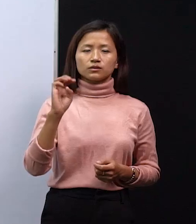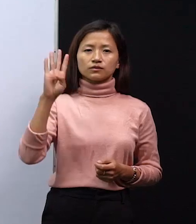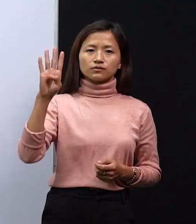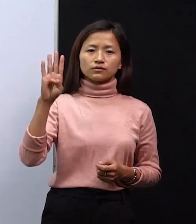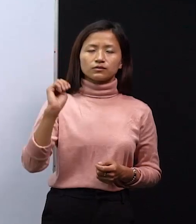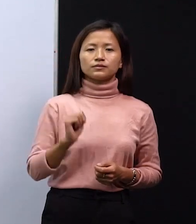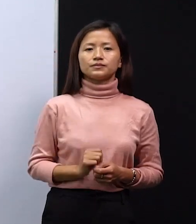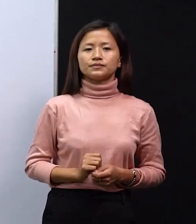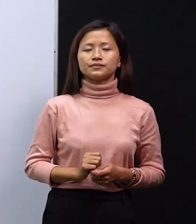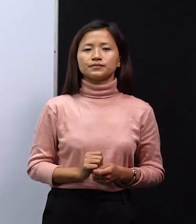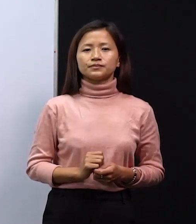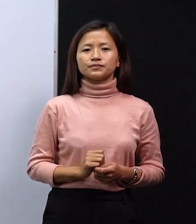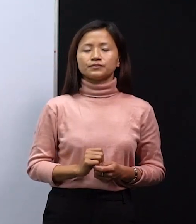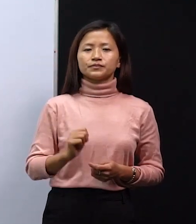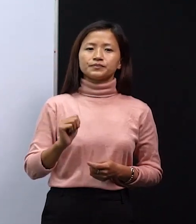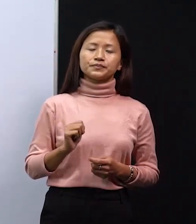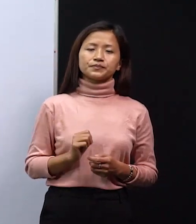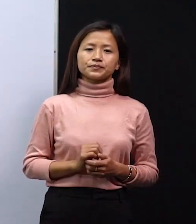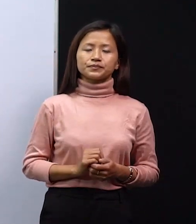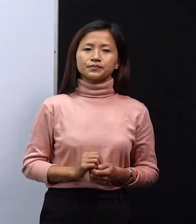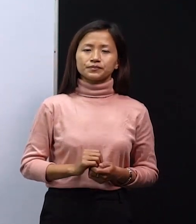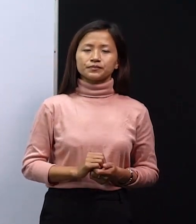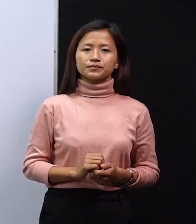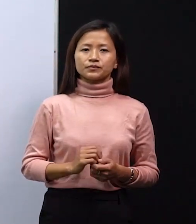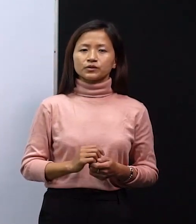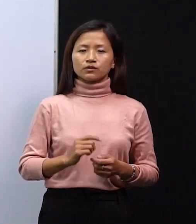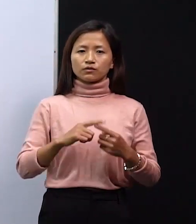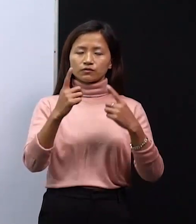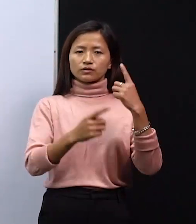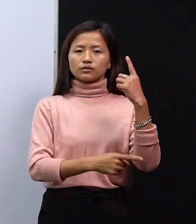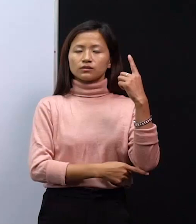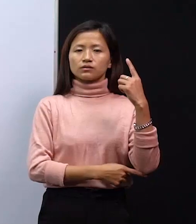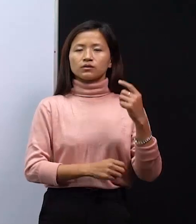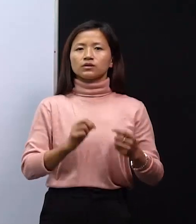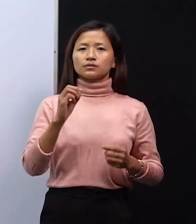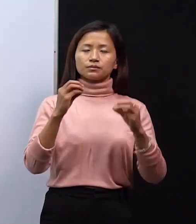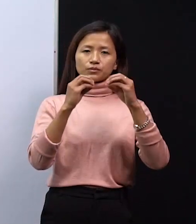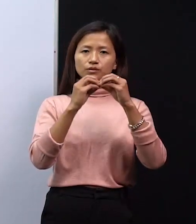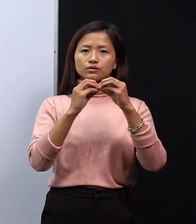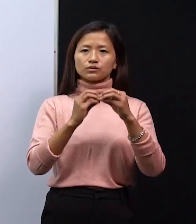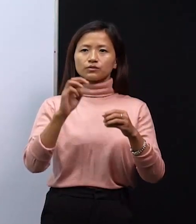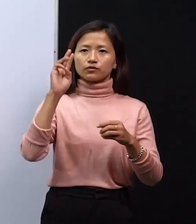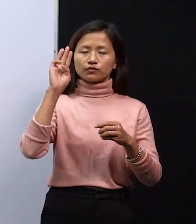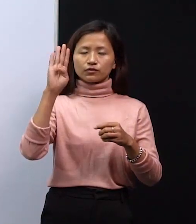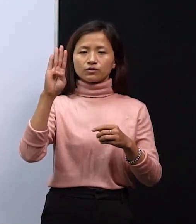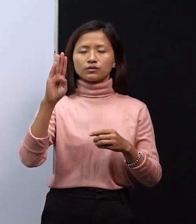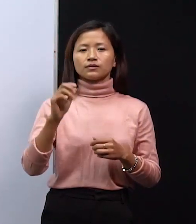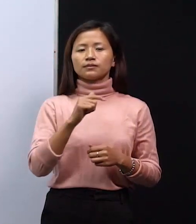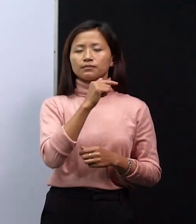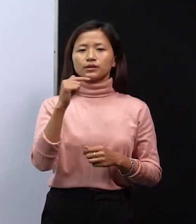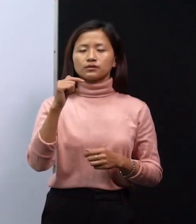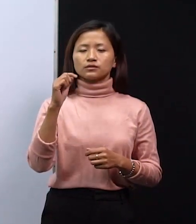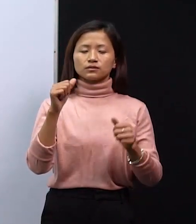two multiply 4. So your final answer is b to the power 4 minus a to the power